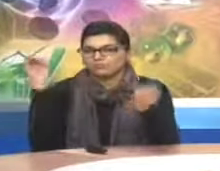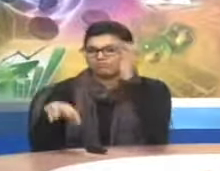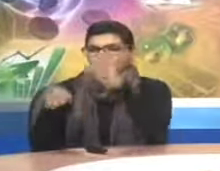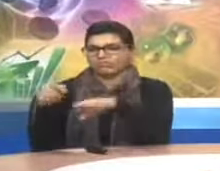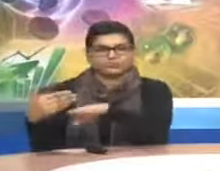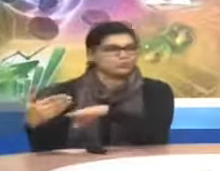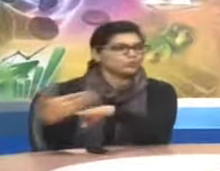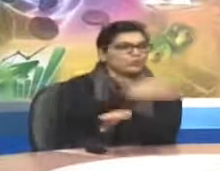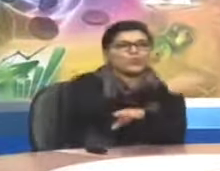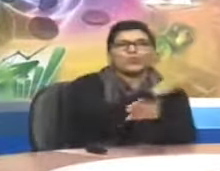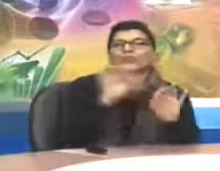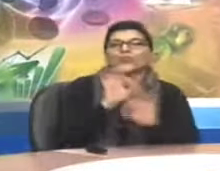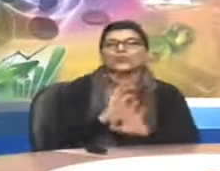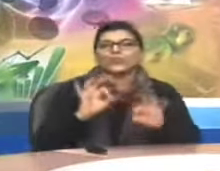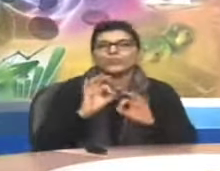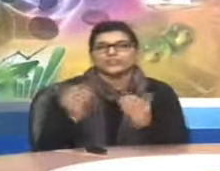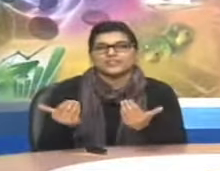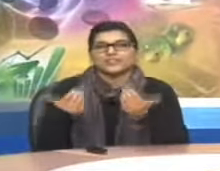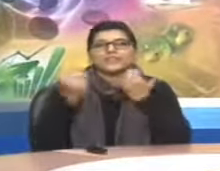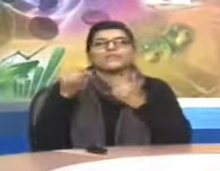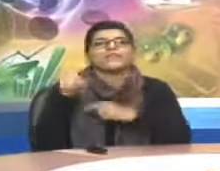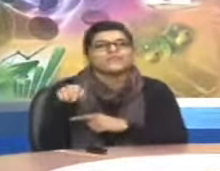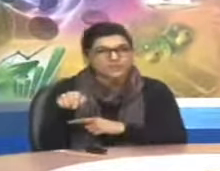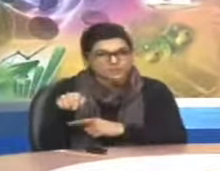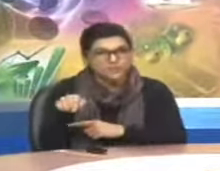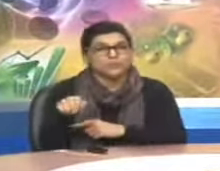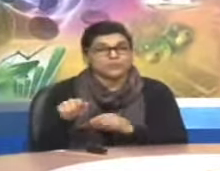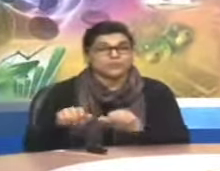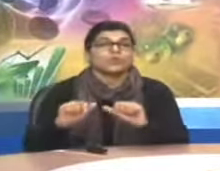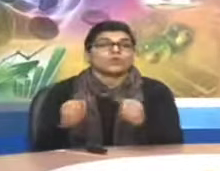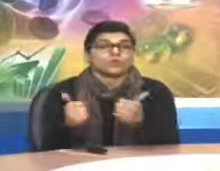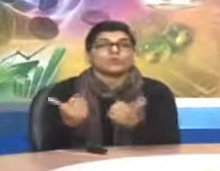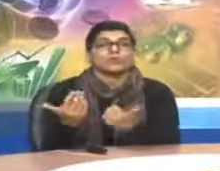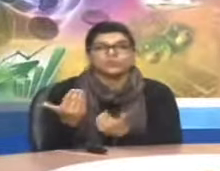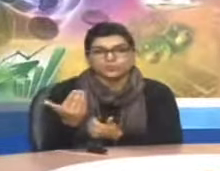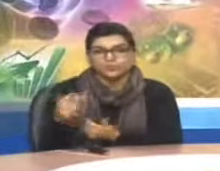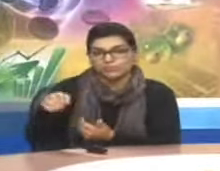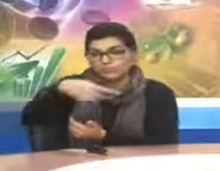or simply dumped again.